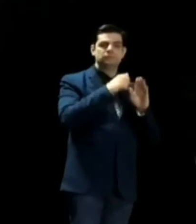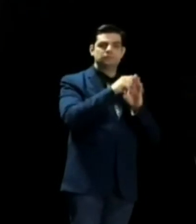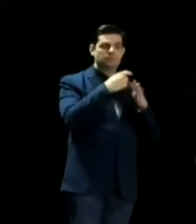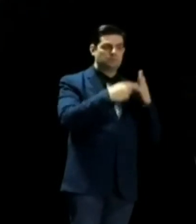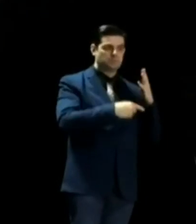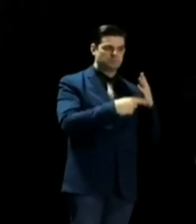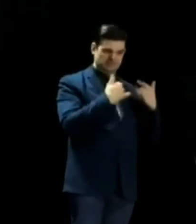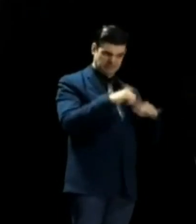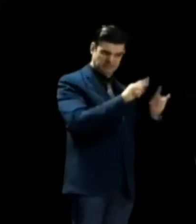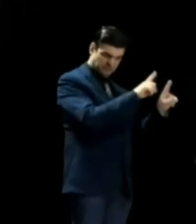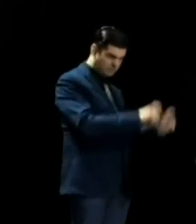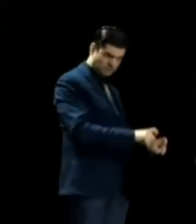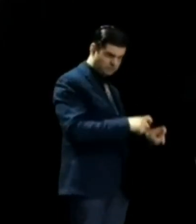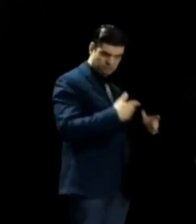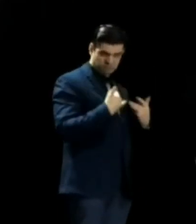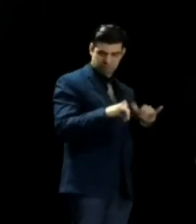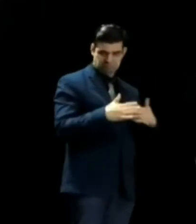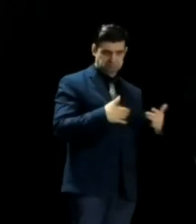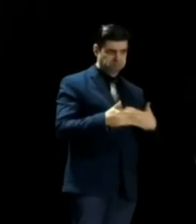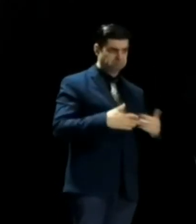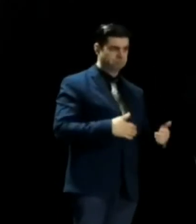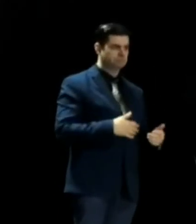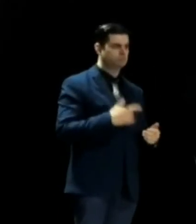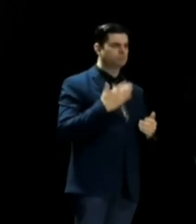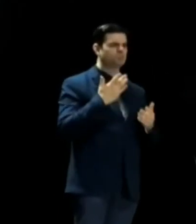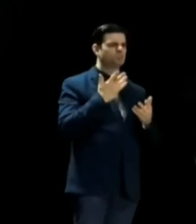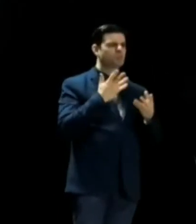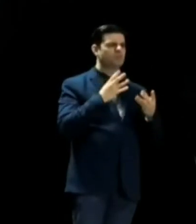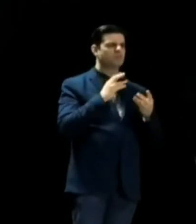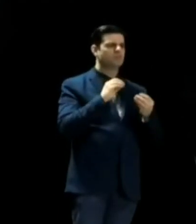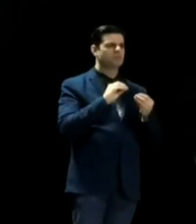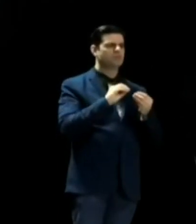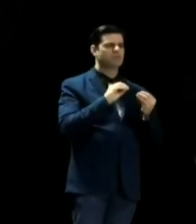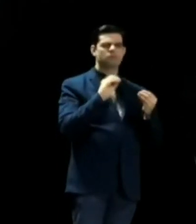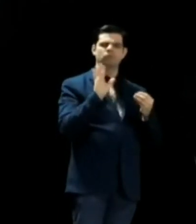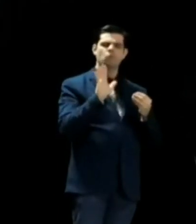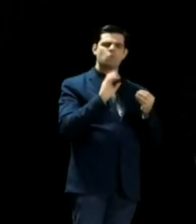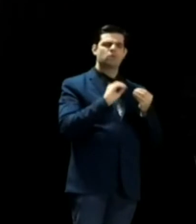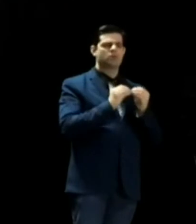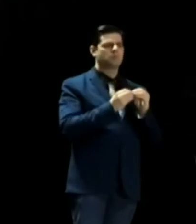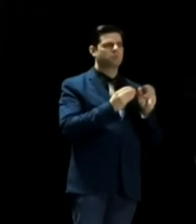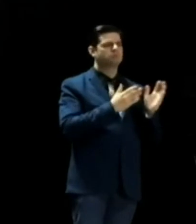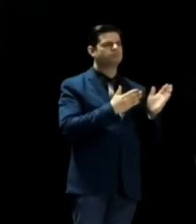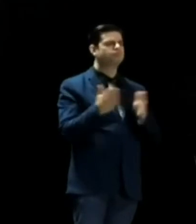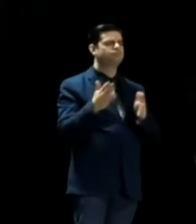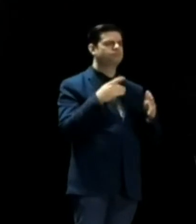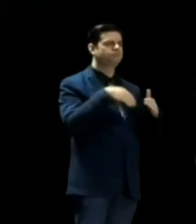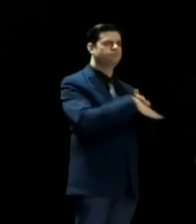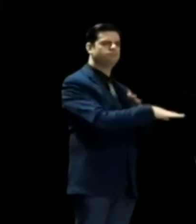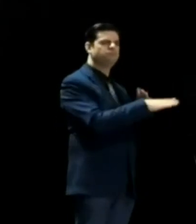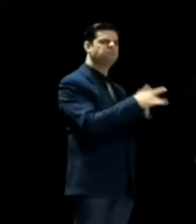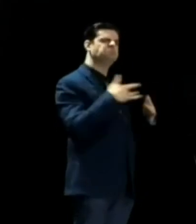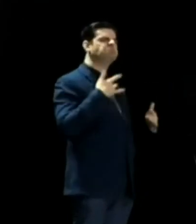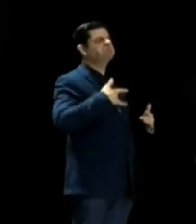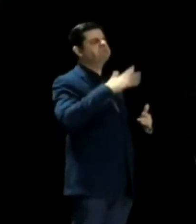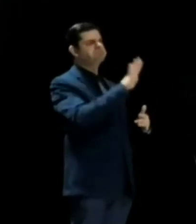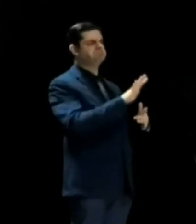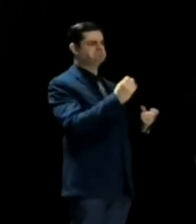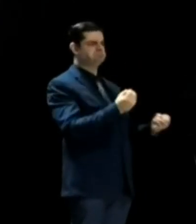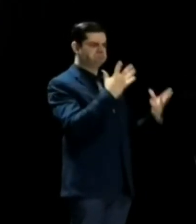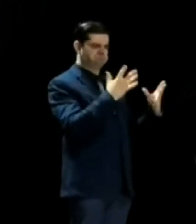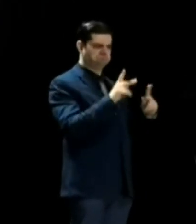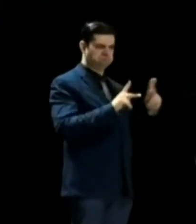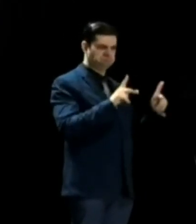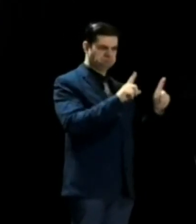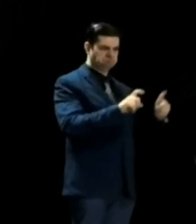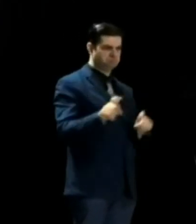So what are the numbers that you're thinking about? So we're going to look at and